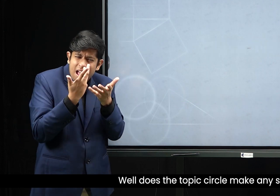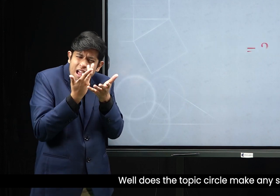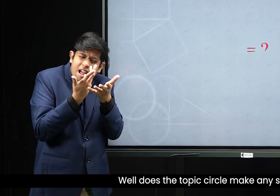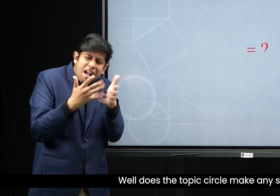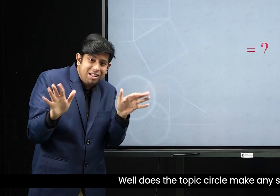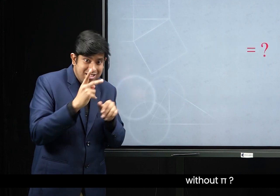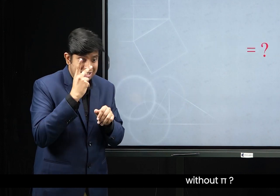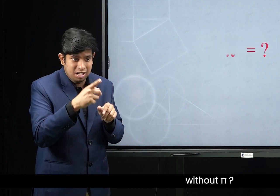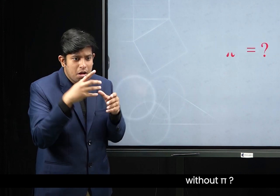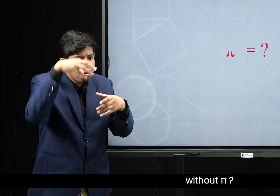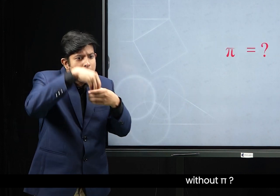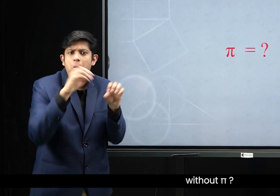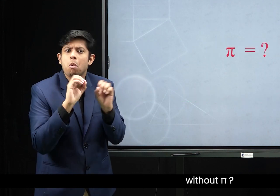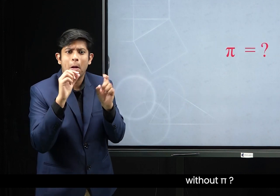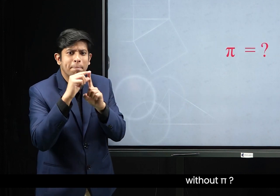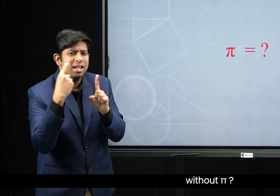sense without pi?